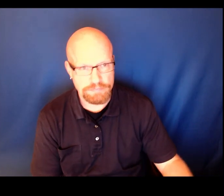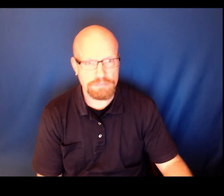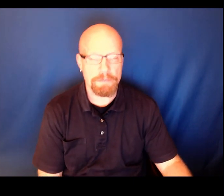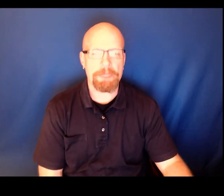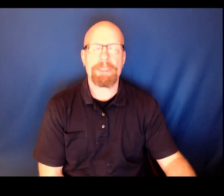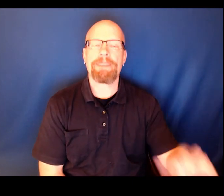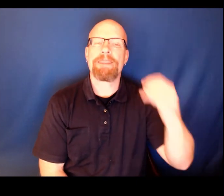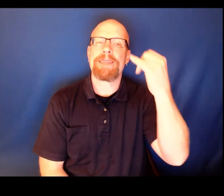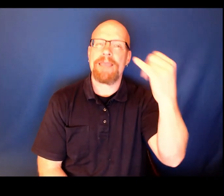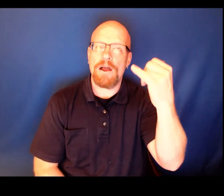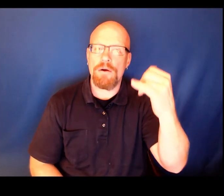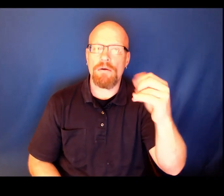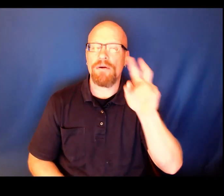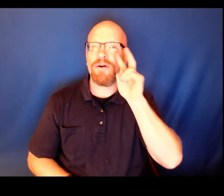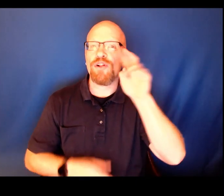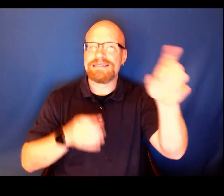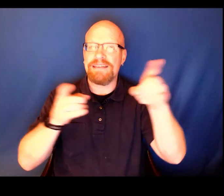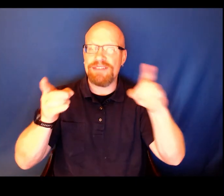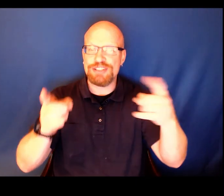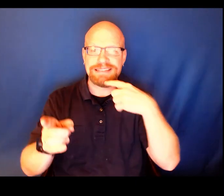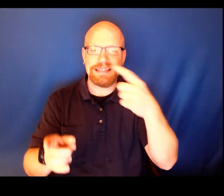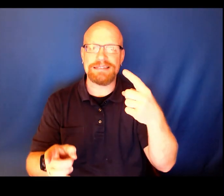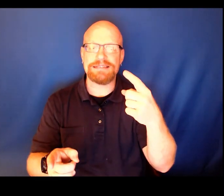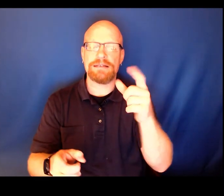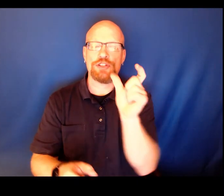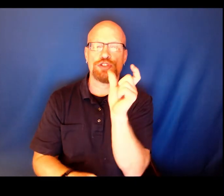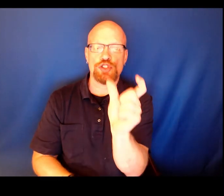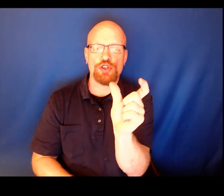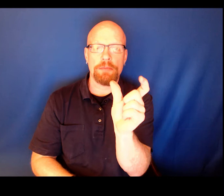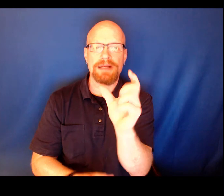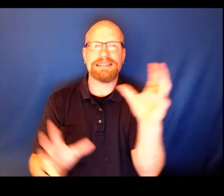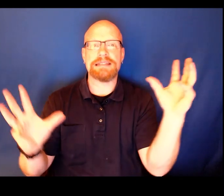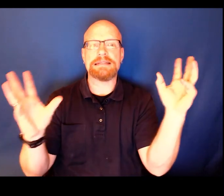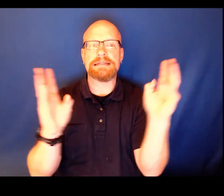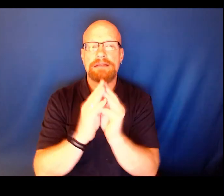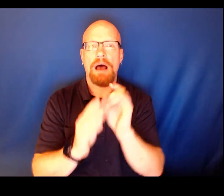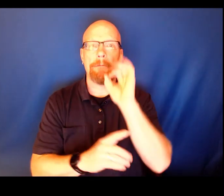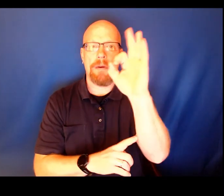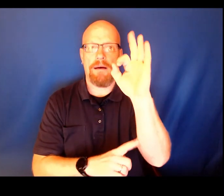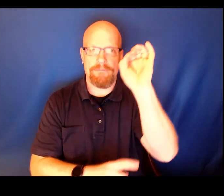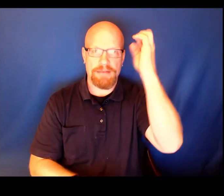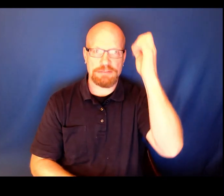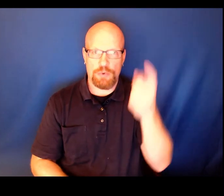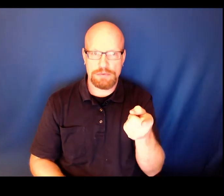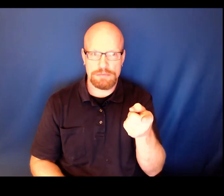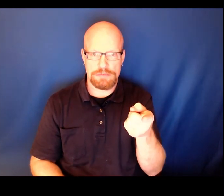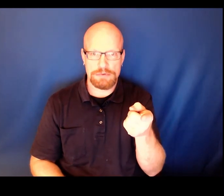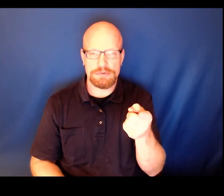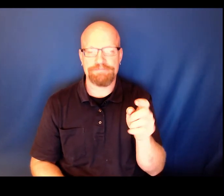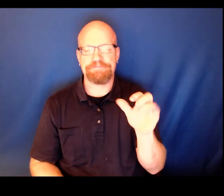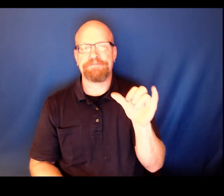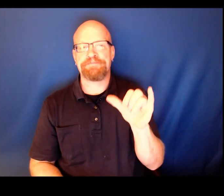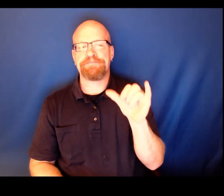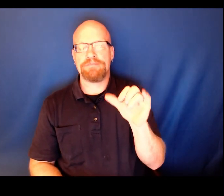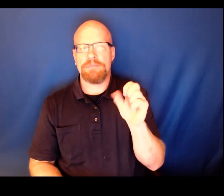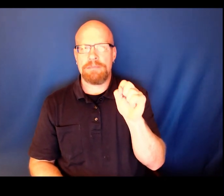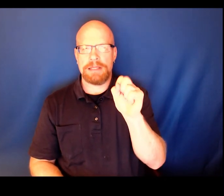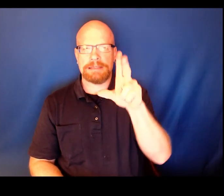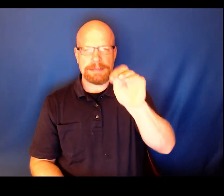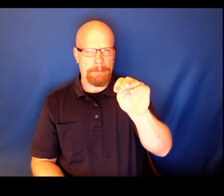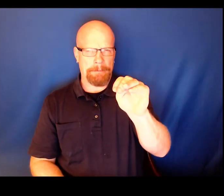Okay? Now, the definition says term or sum of exponents on